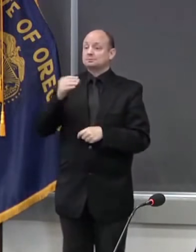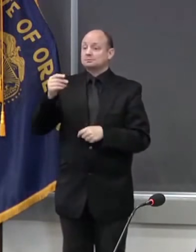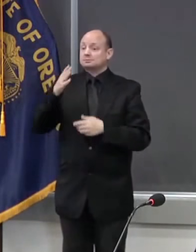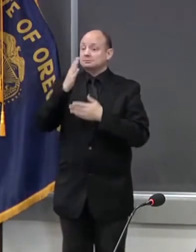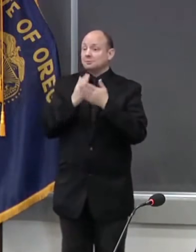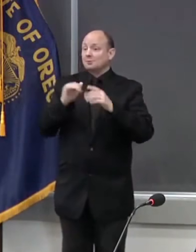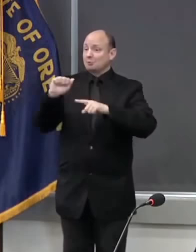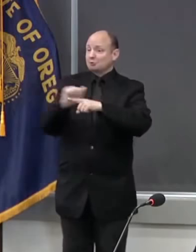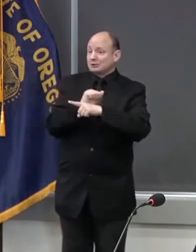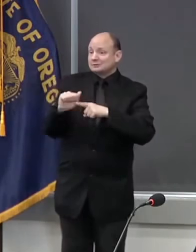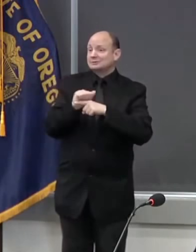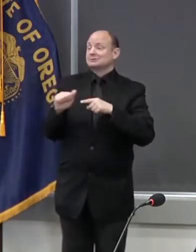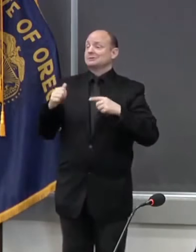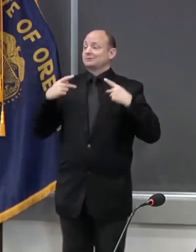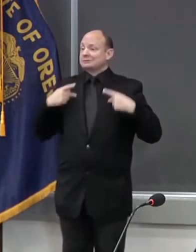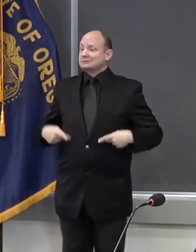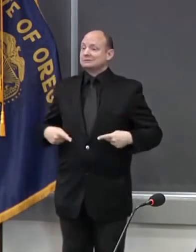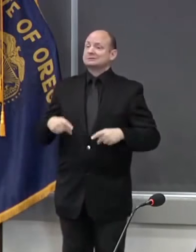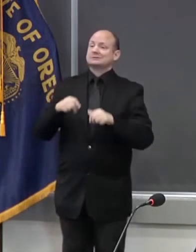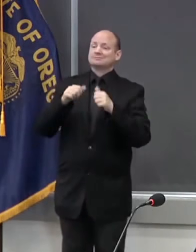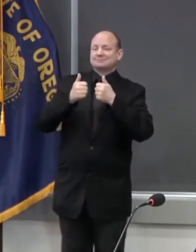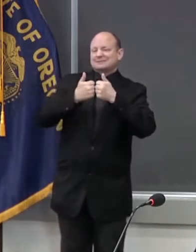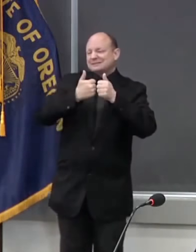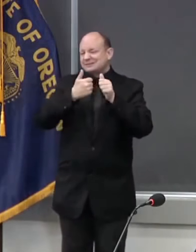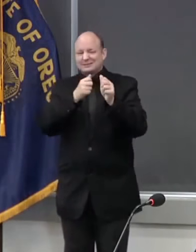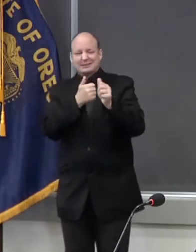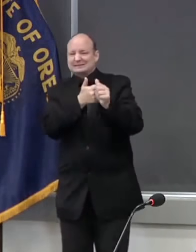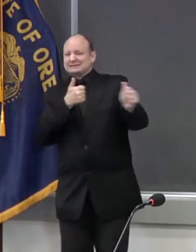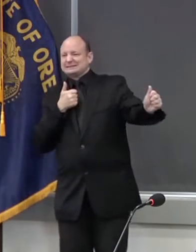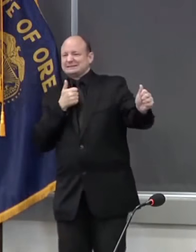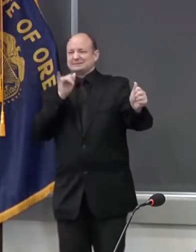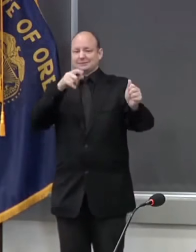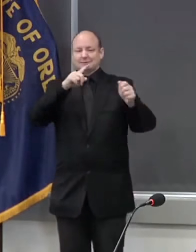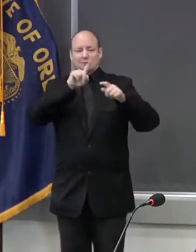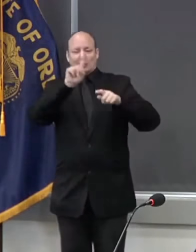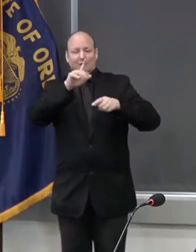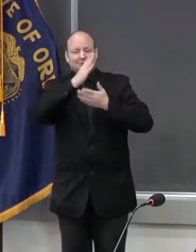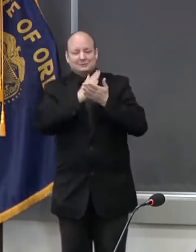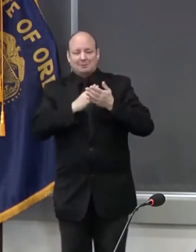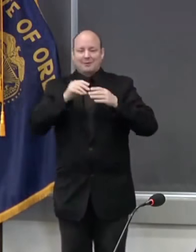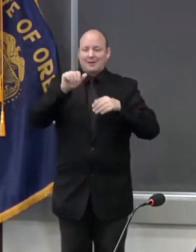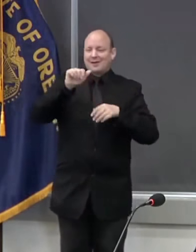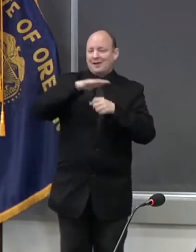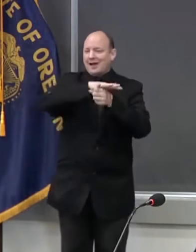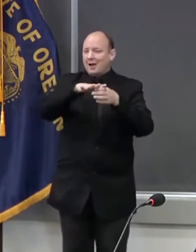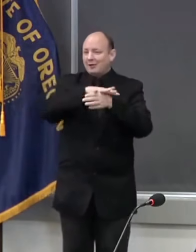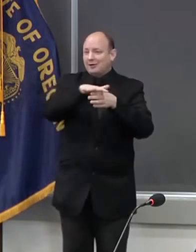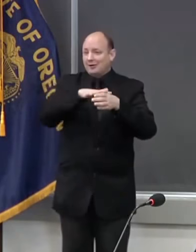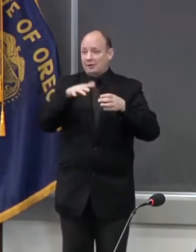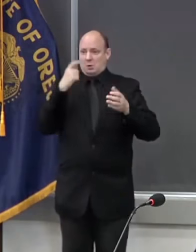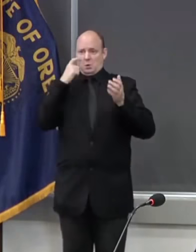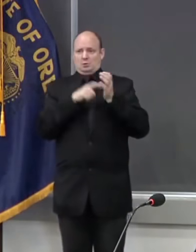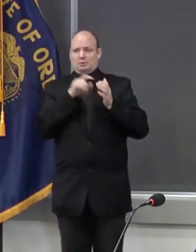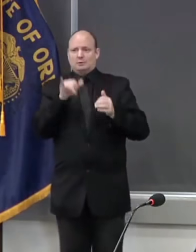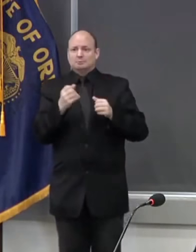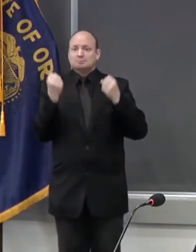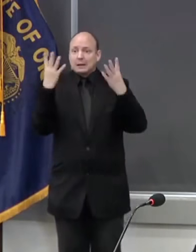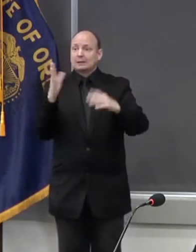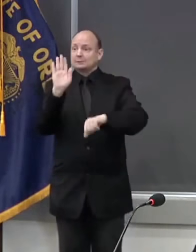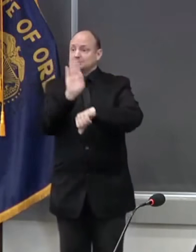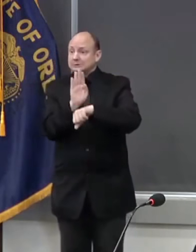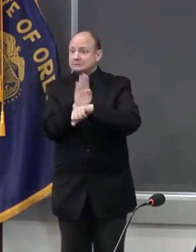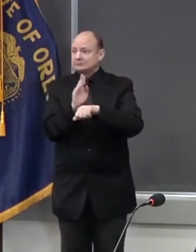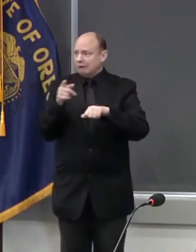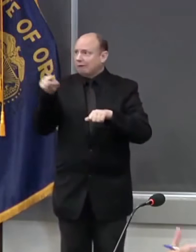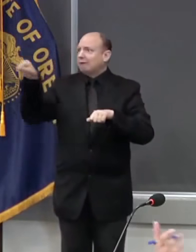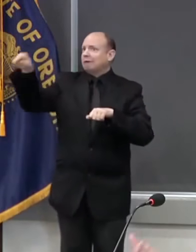physical distancing when you're in public spaces. I also want to acknowledge and appreciate the many businesses who've made alterations